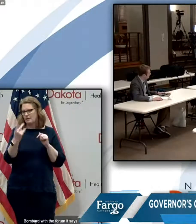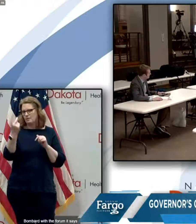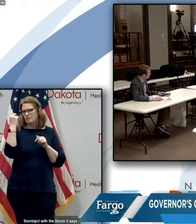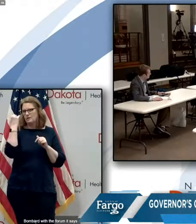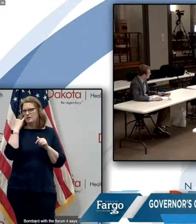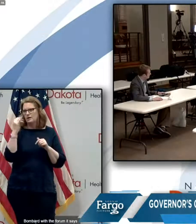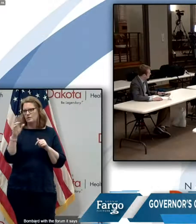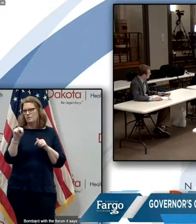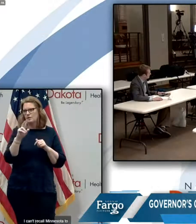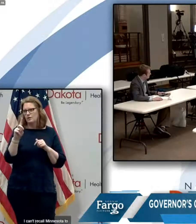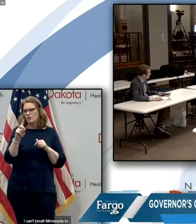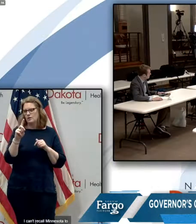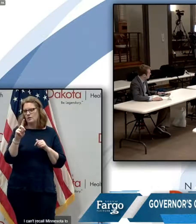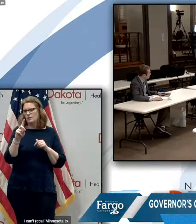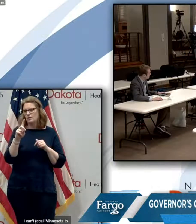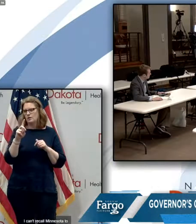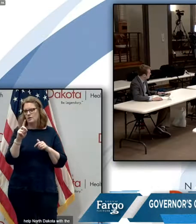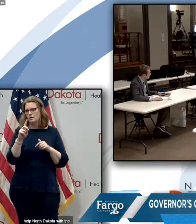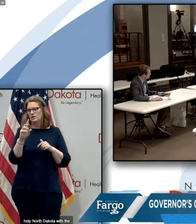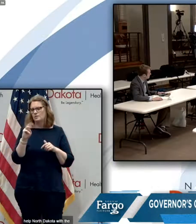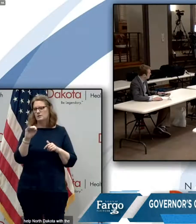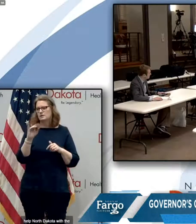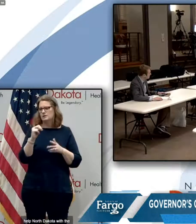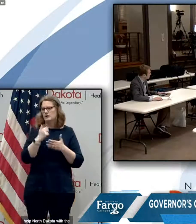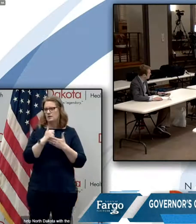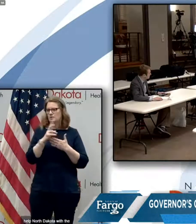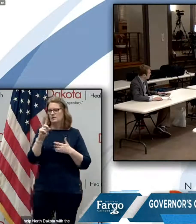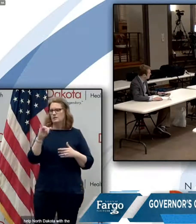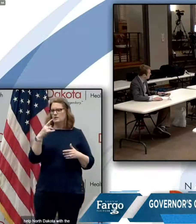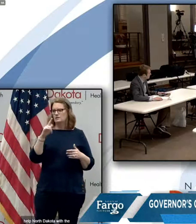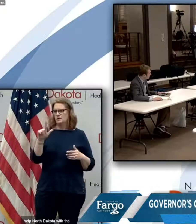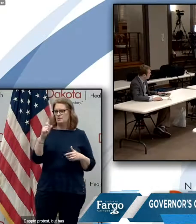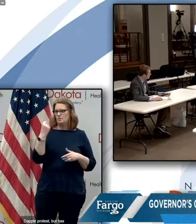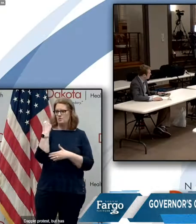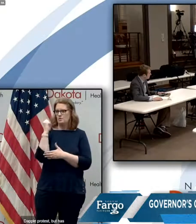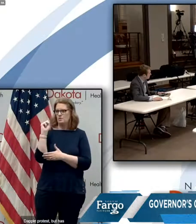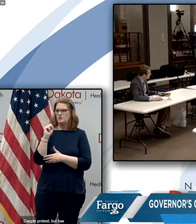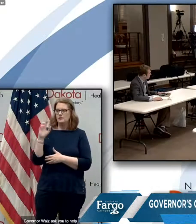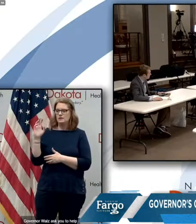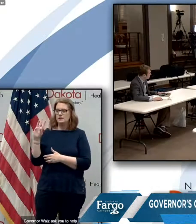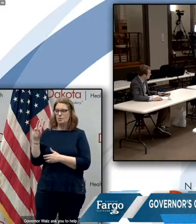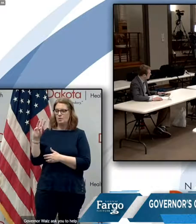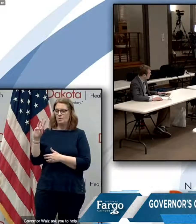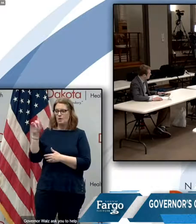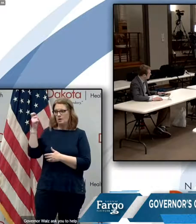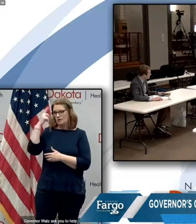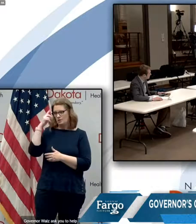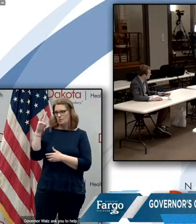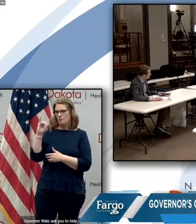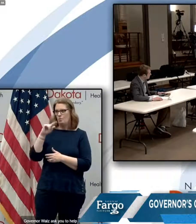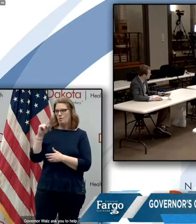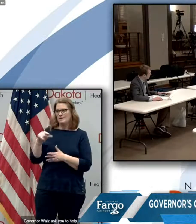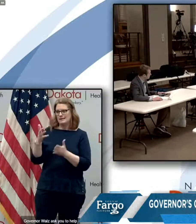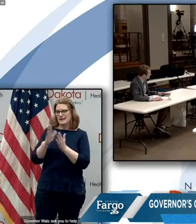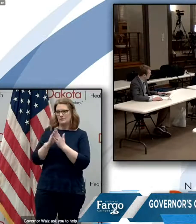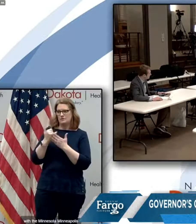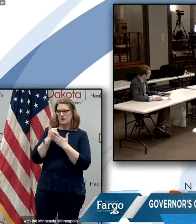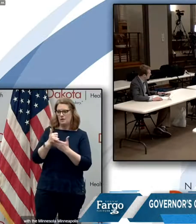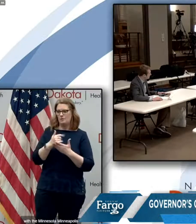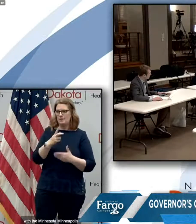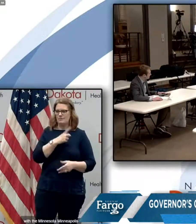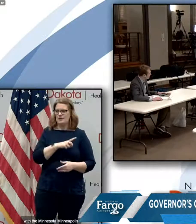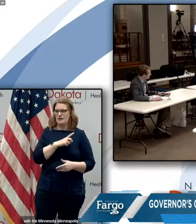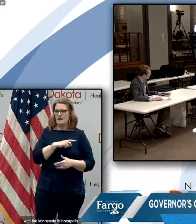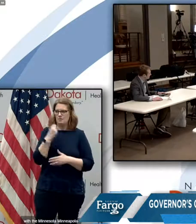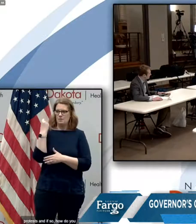North Dakota with the DAPL protests, but has Governor Walz asked you to help with the Minneapolis protests? And if so, how do you